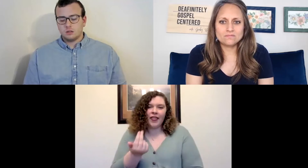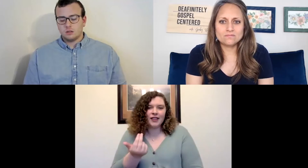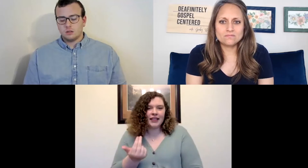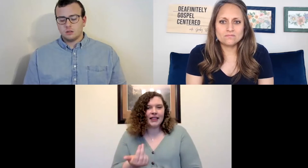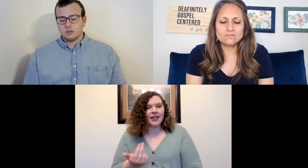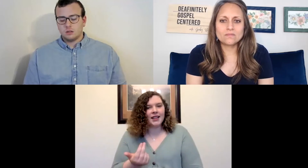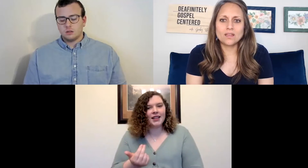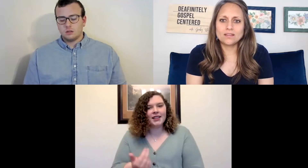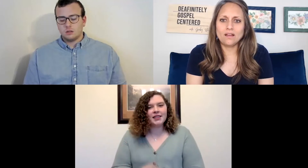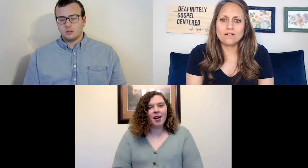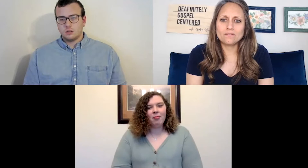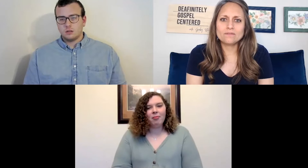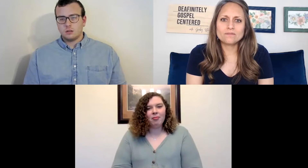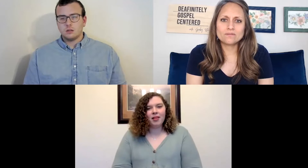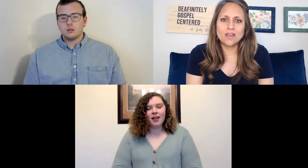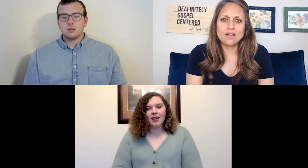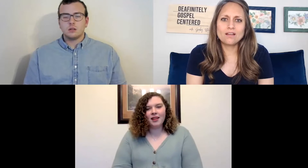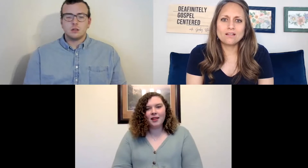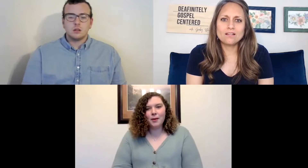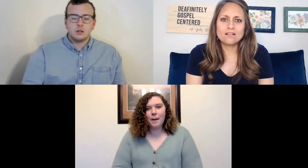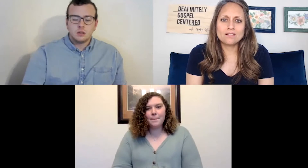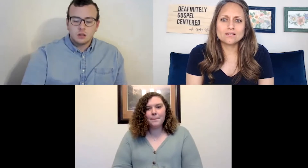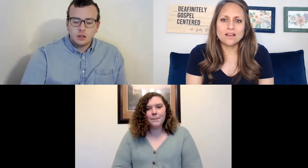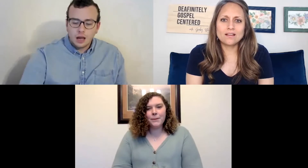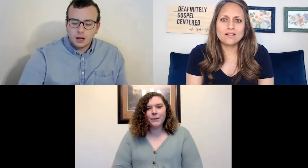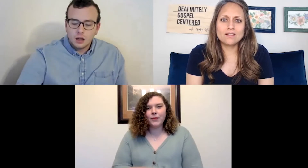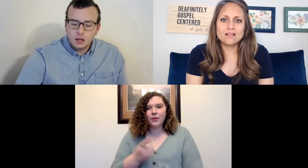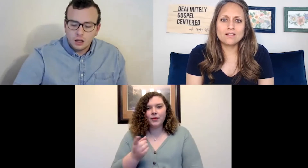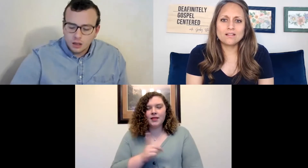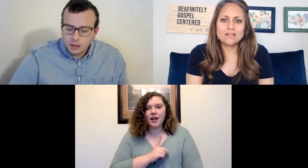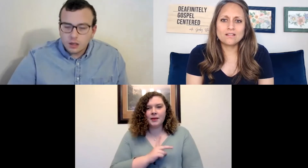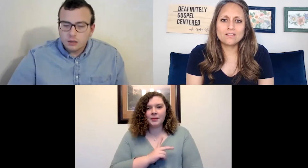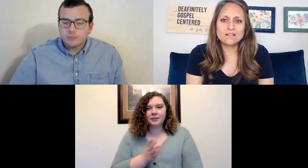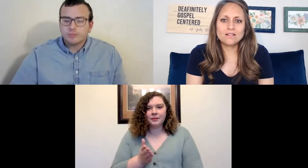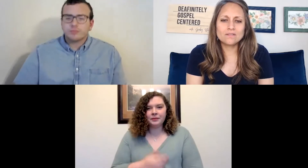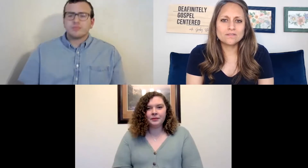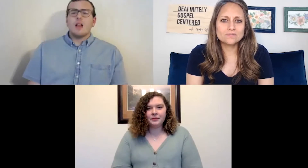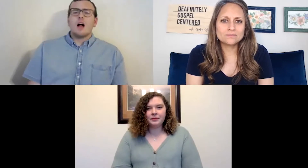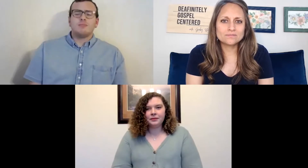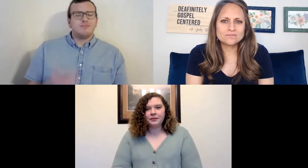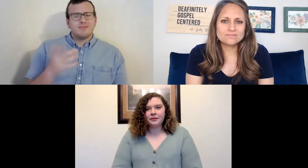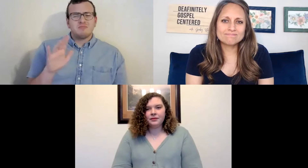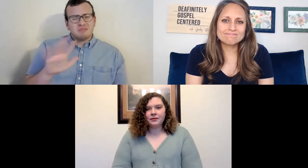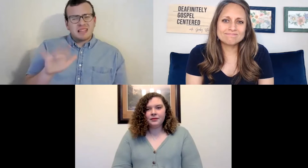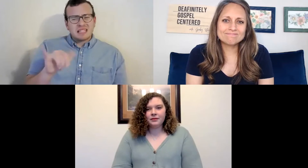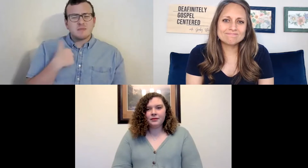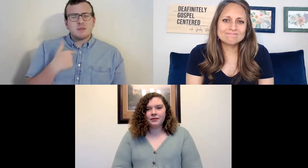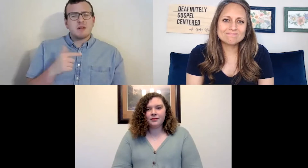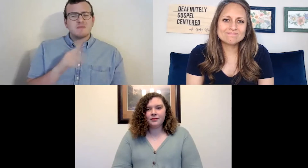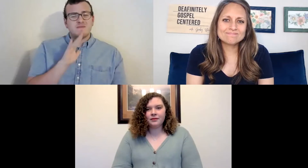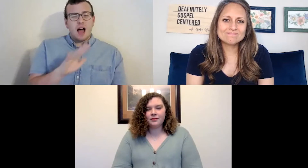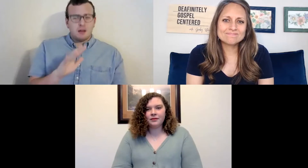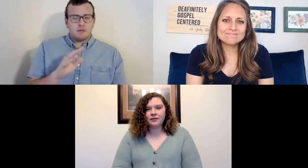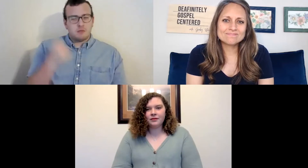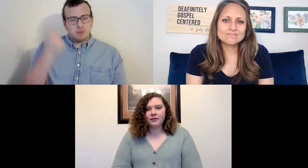really understood Jesus Christ for the first time deeply when I was 13. I'd say that's pretty similar to me. I was about 5. Dakota? And I heard the